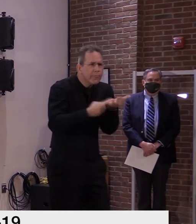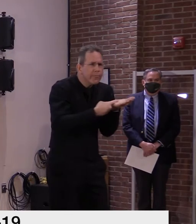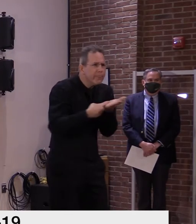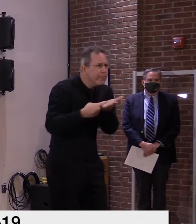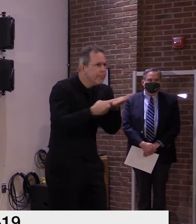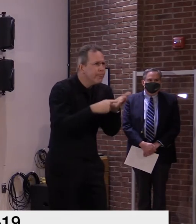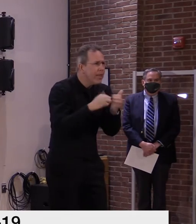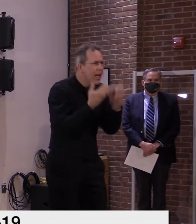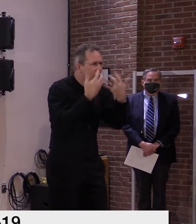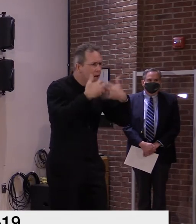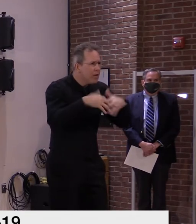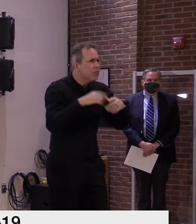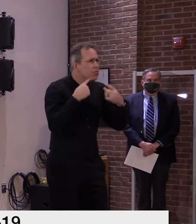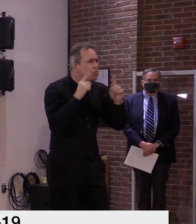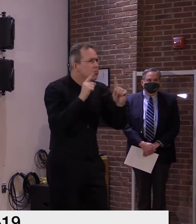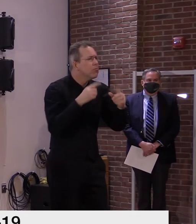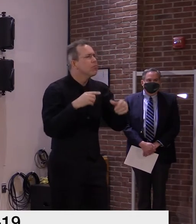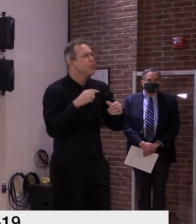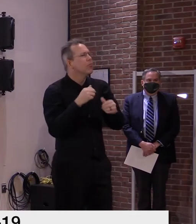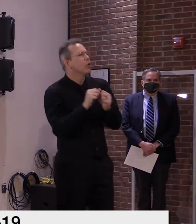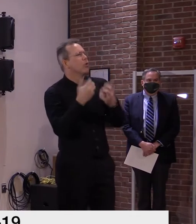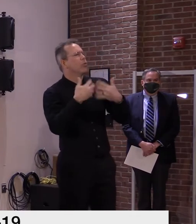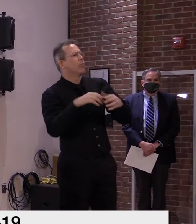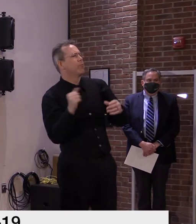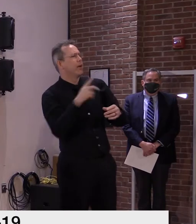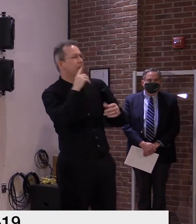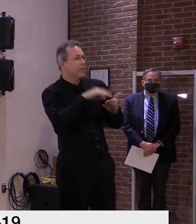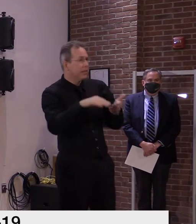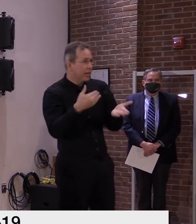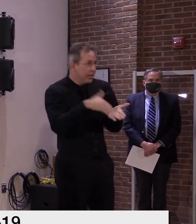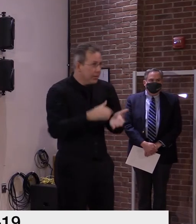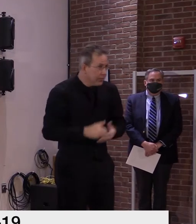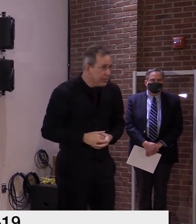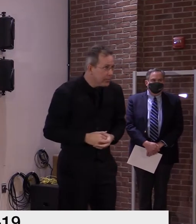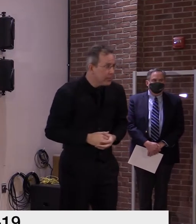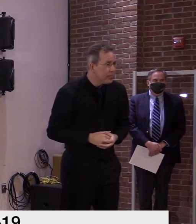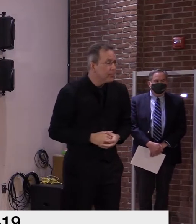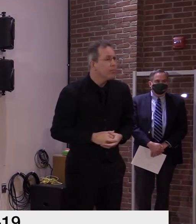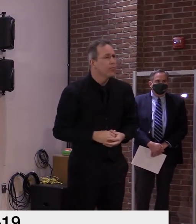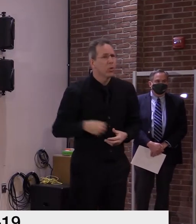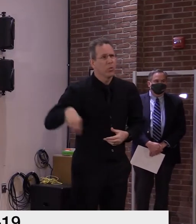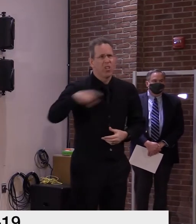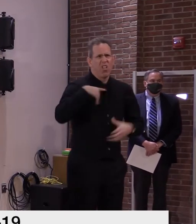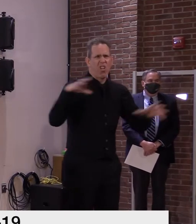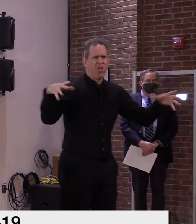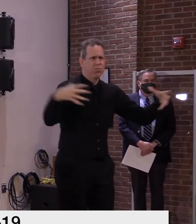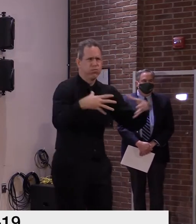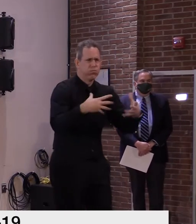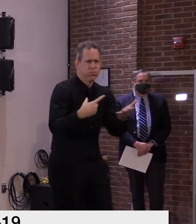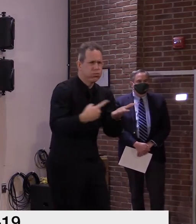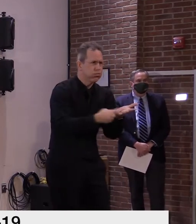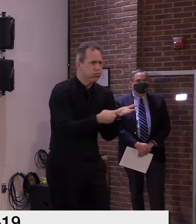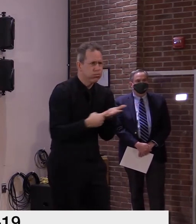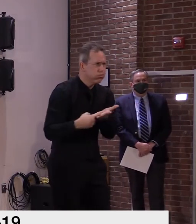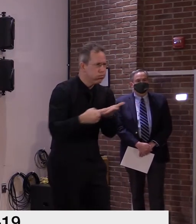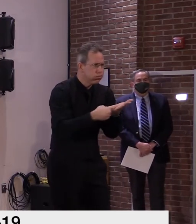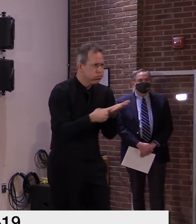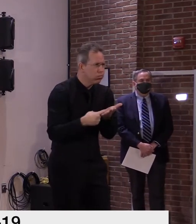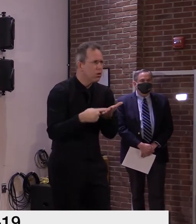teachers' union. In a few minutes, he'll present the first phase of our recovery planning guidance.